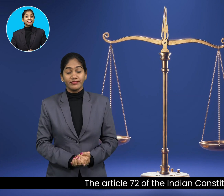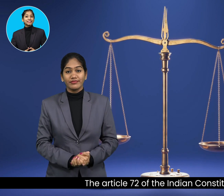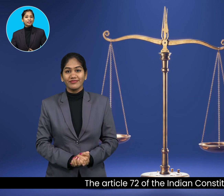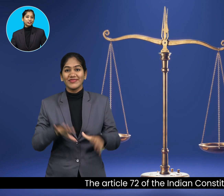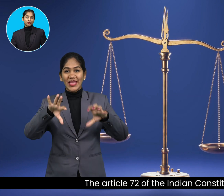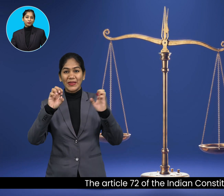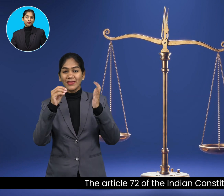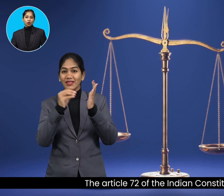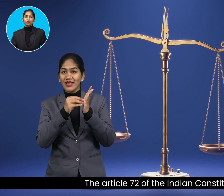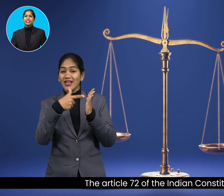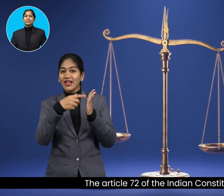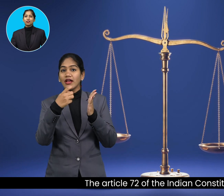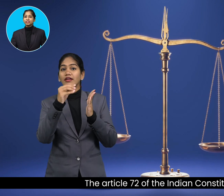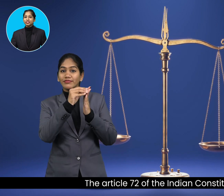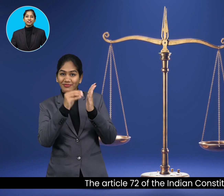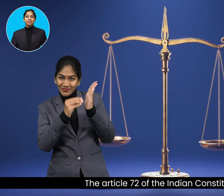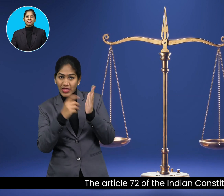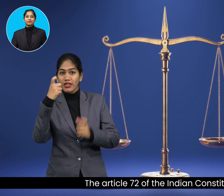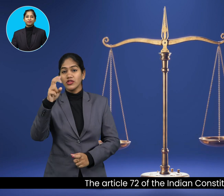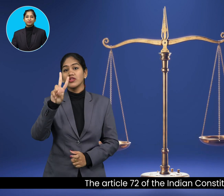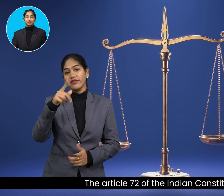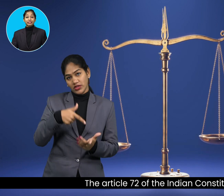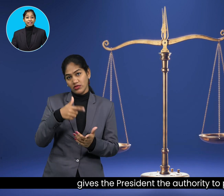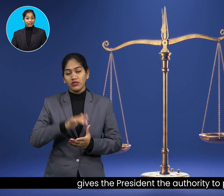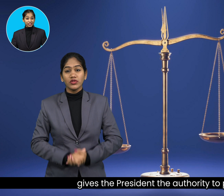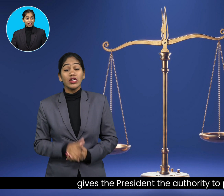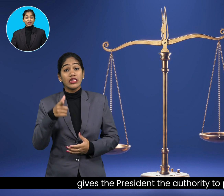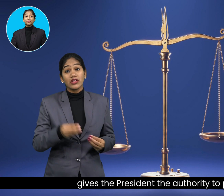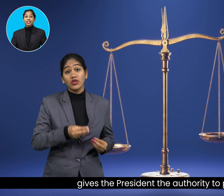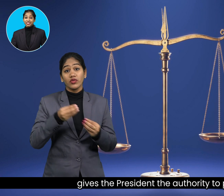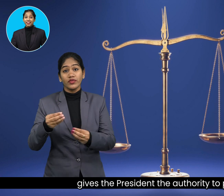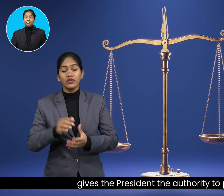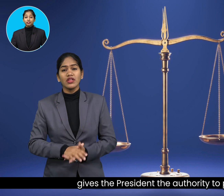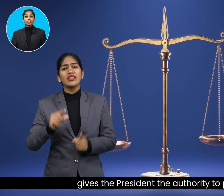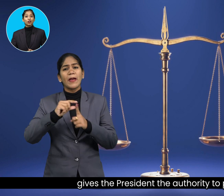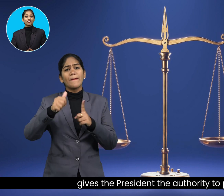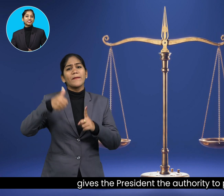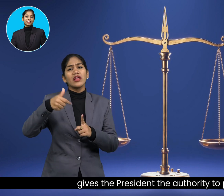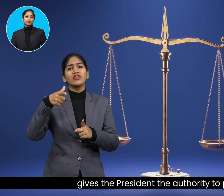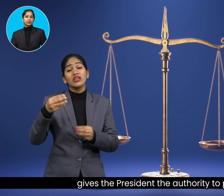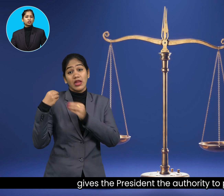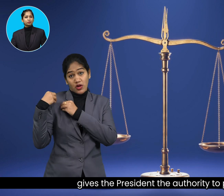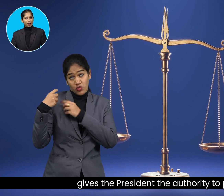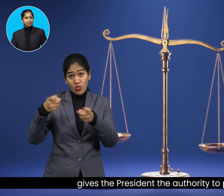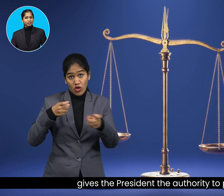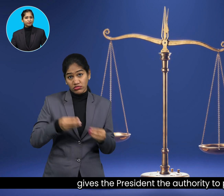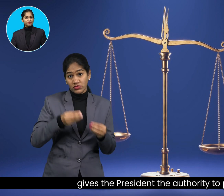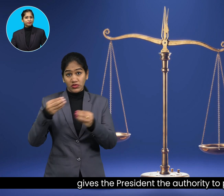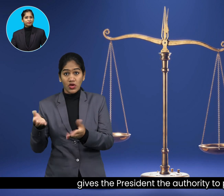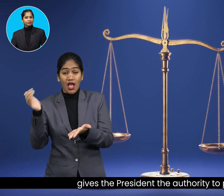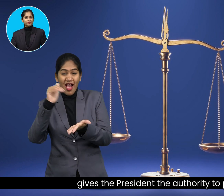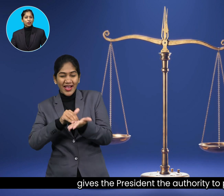The Article 72 of the Indian Constitution gives the President the authority to